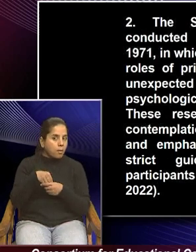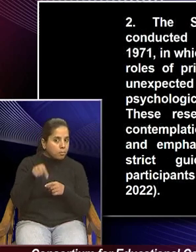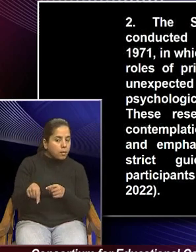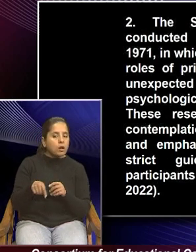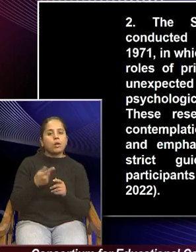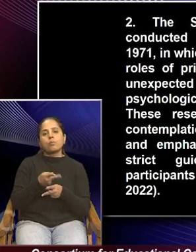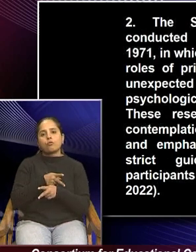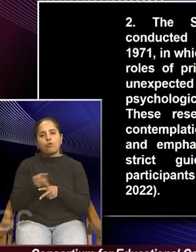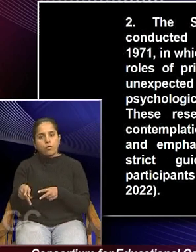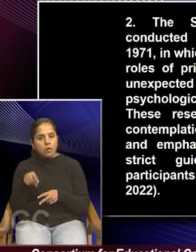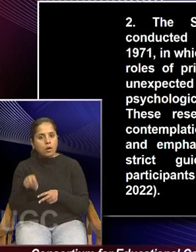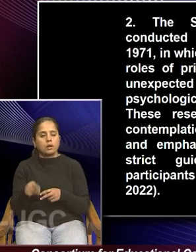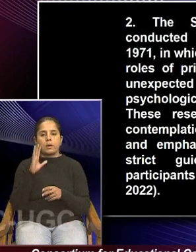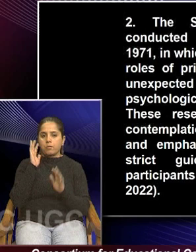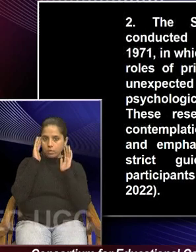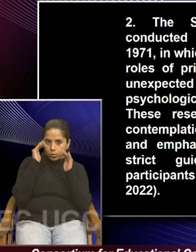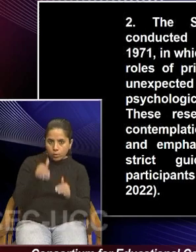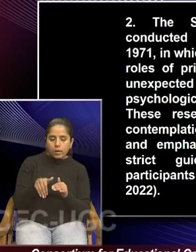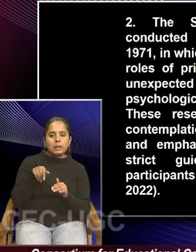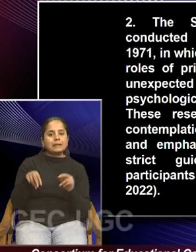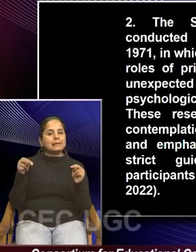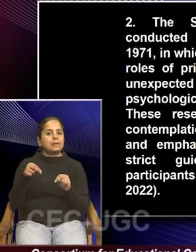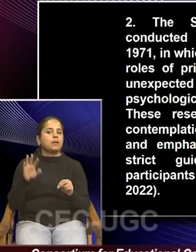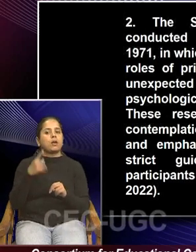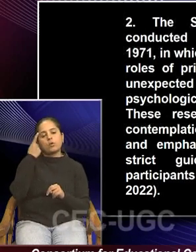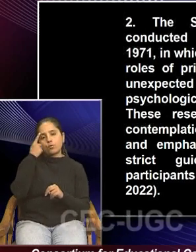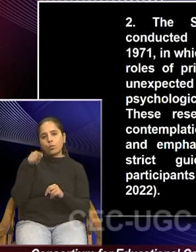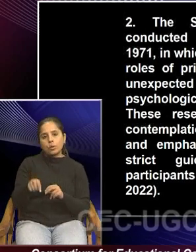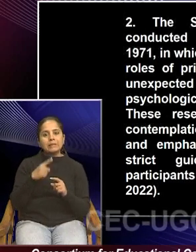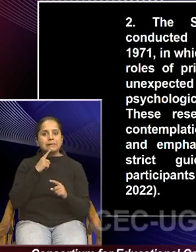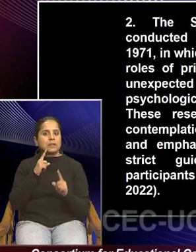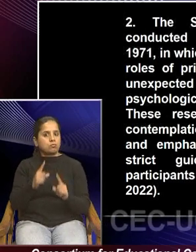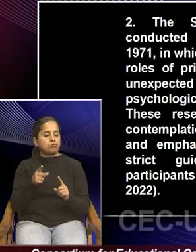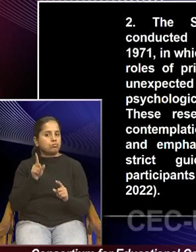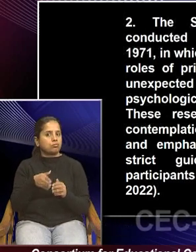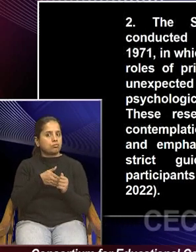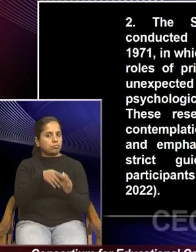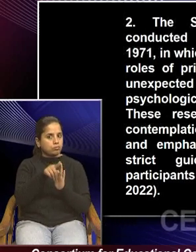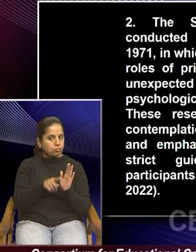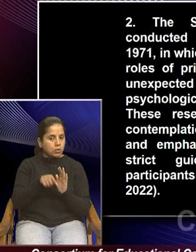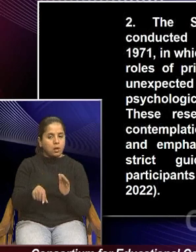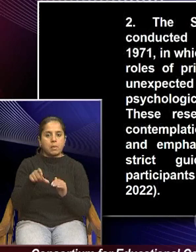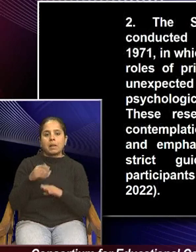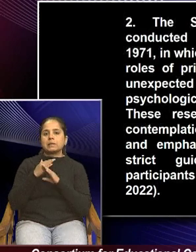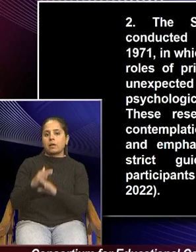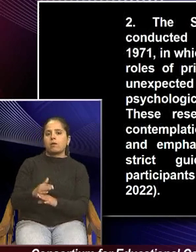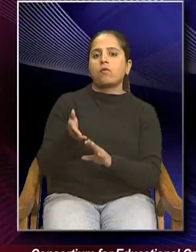the profession and emphasized the necessity for strict guidelines to safeguard participants from